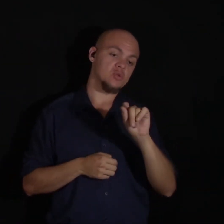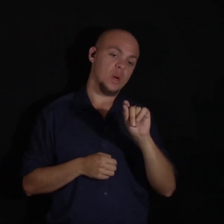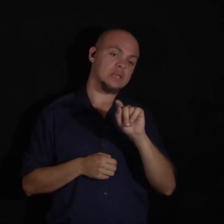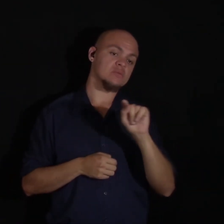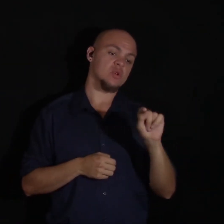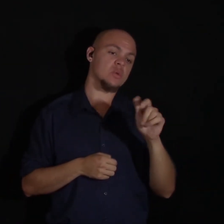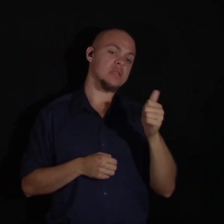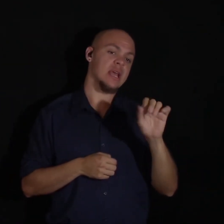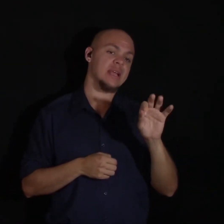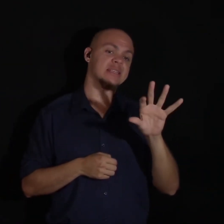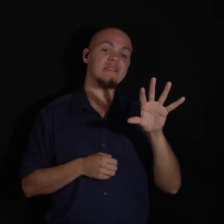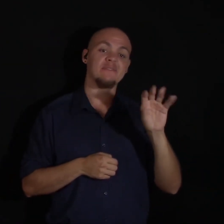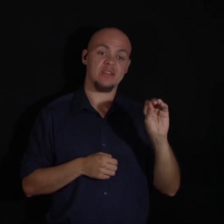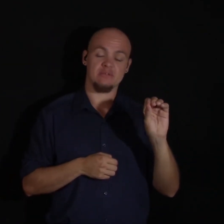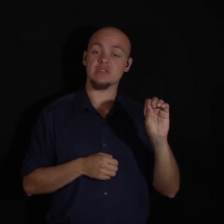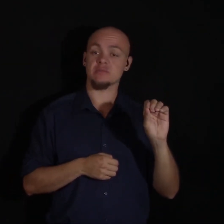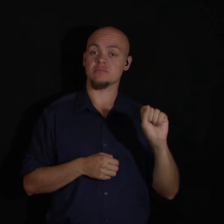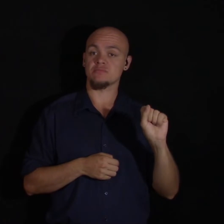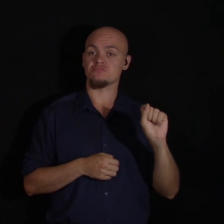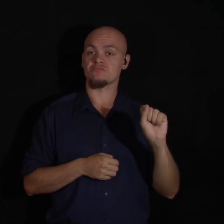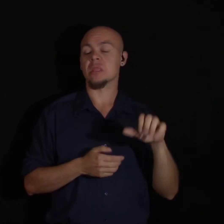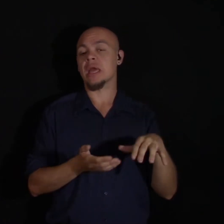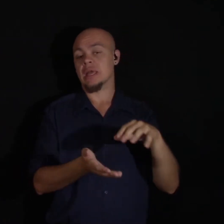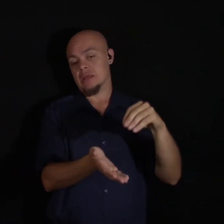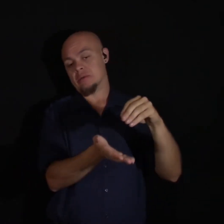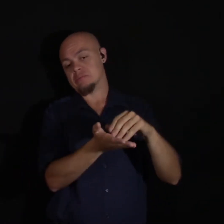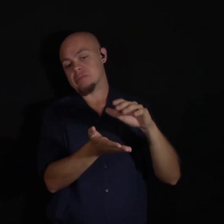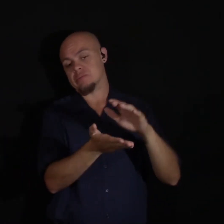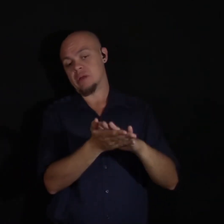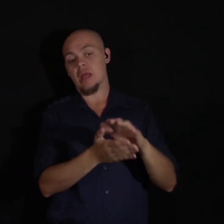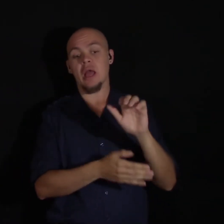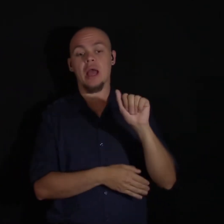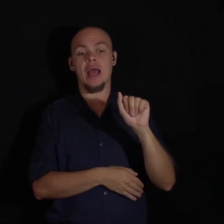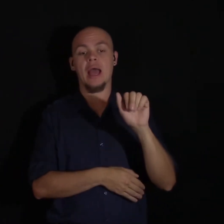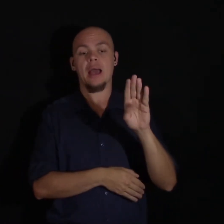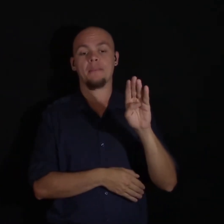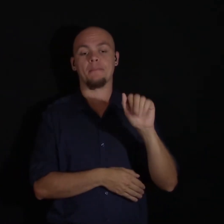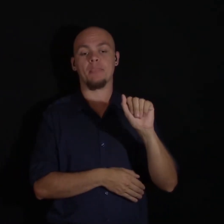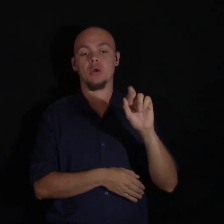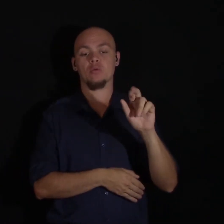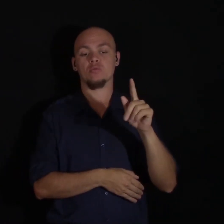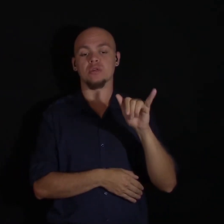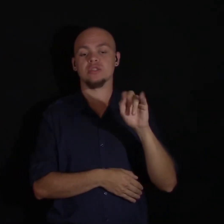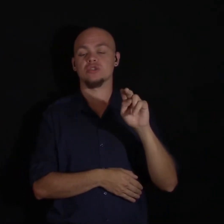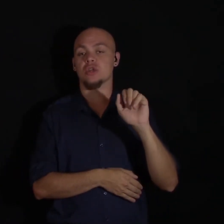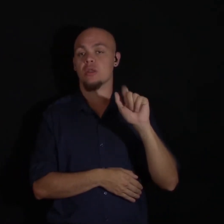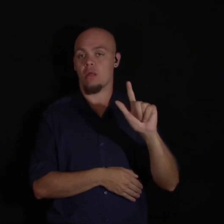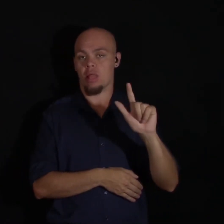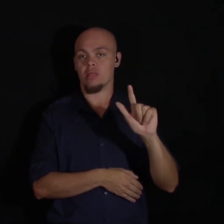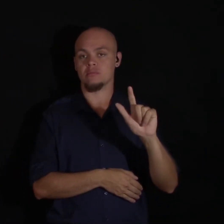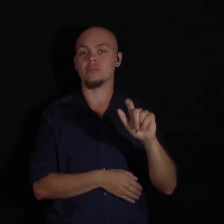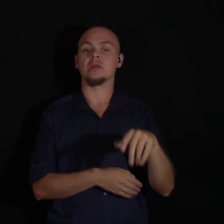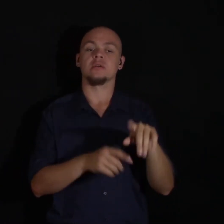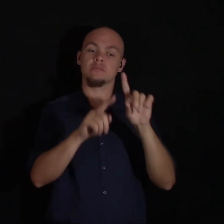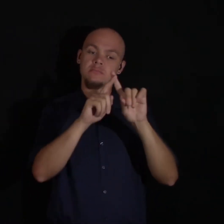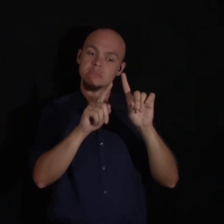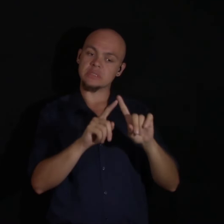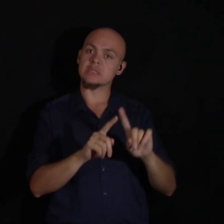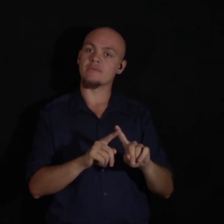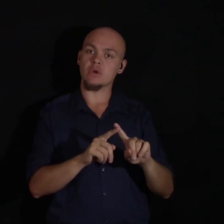1950s. They also recorded that in some Aboriginal cultures, such as the Koriki and Sambia in Papua New